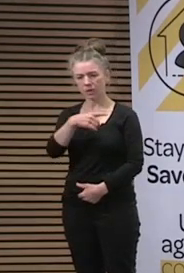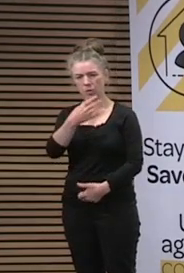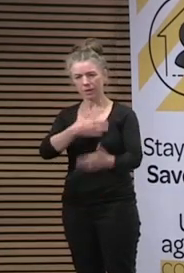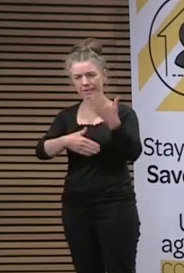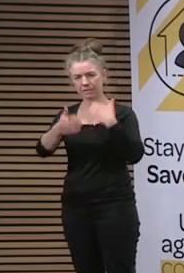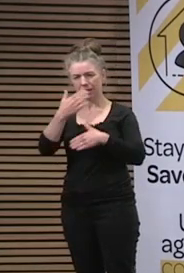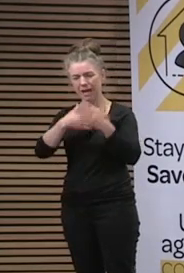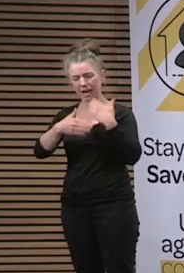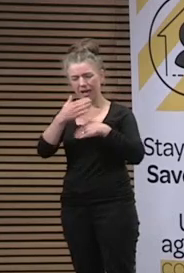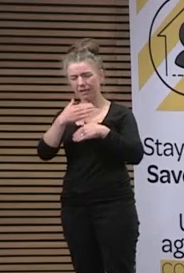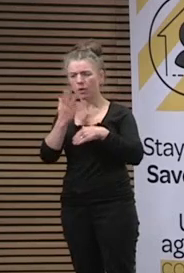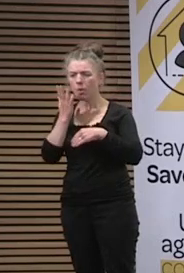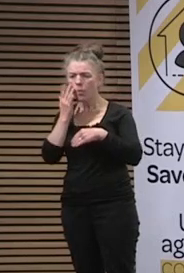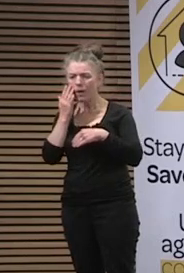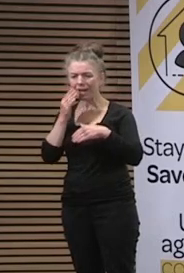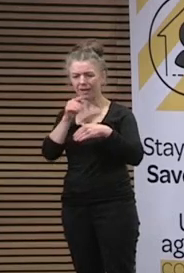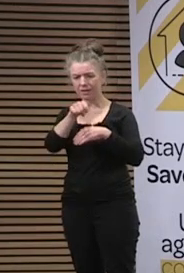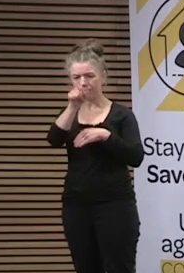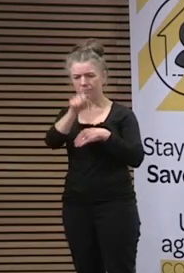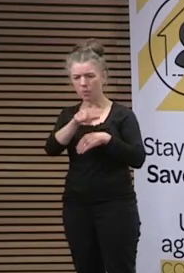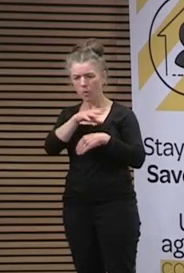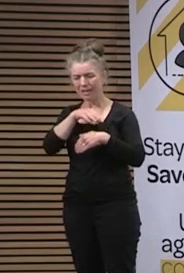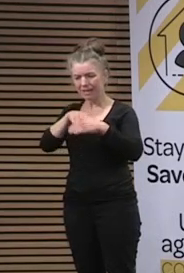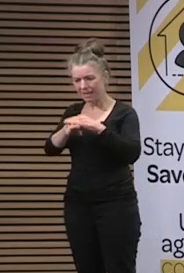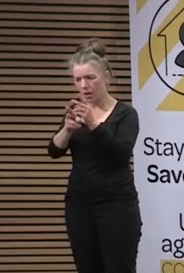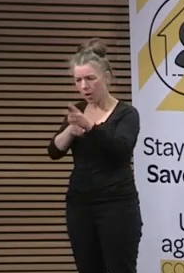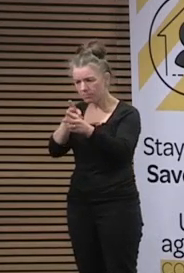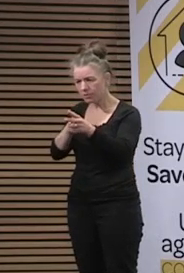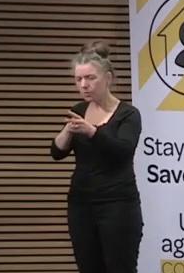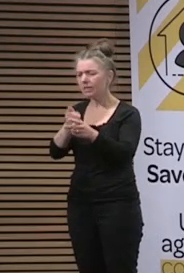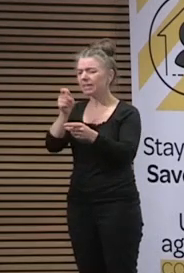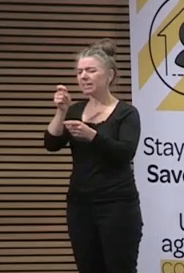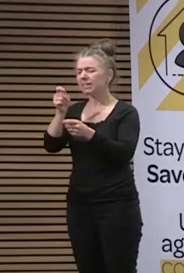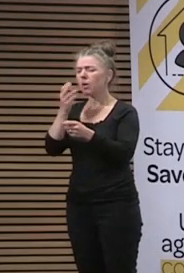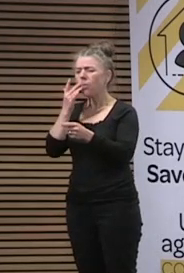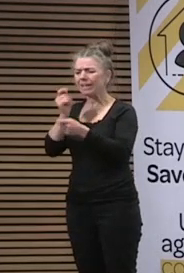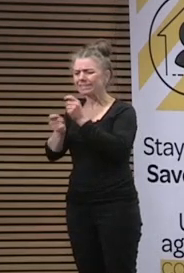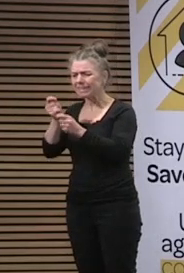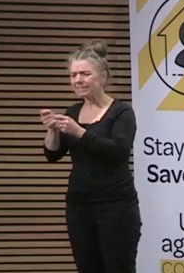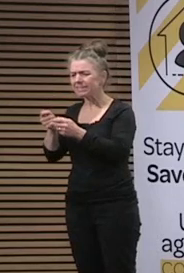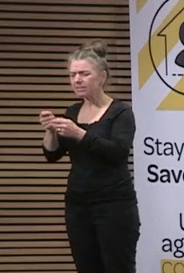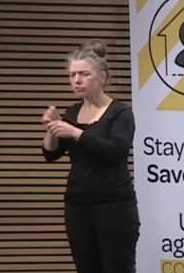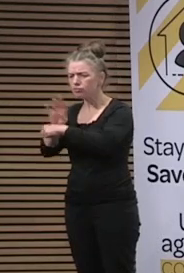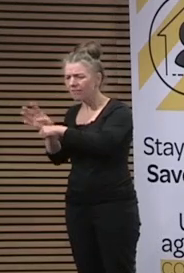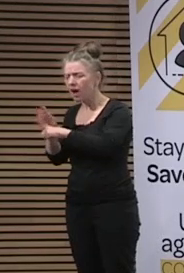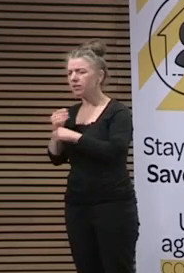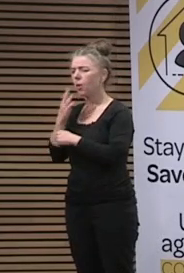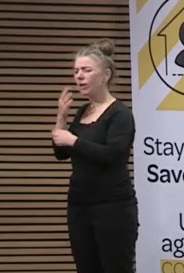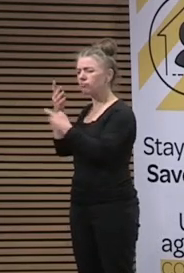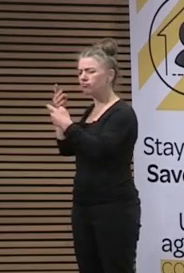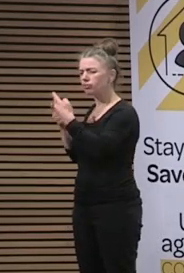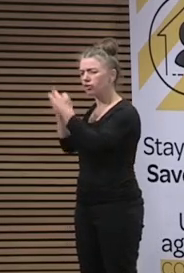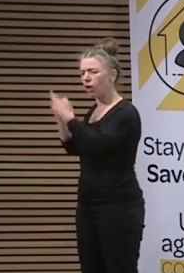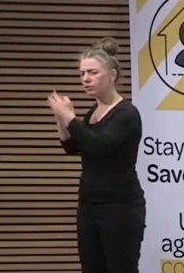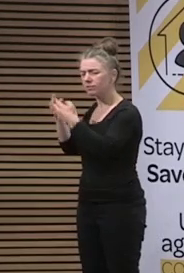were first admitted to hospital, and then how that kind of worked in terms of the testing for COVID and when that result came back. So I don't know the